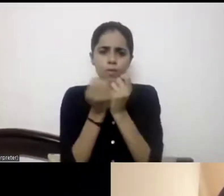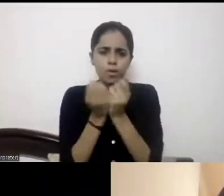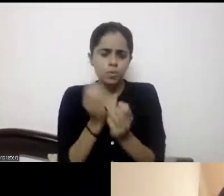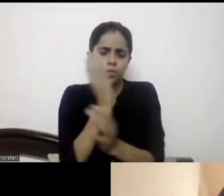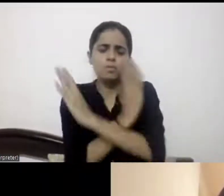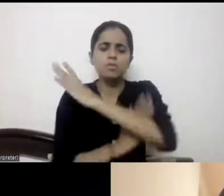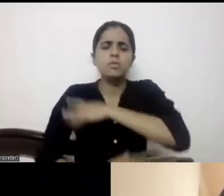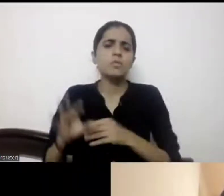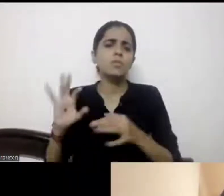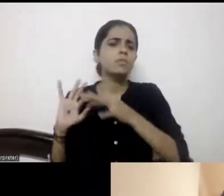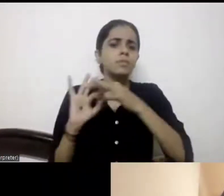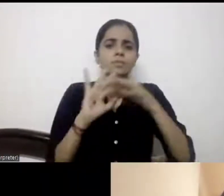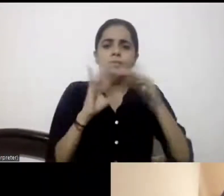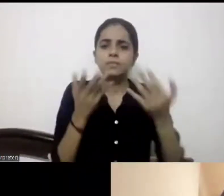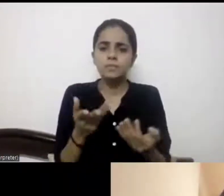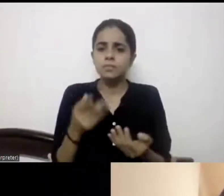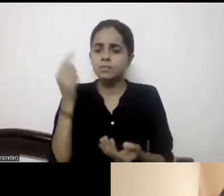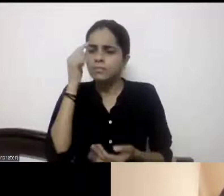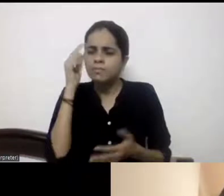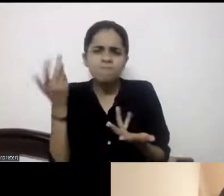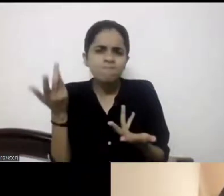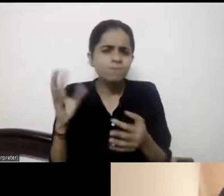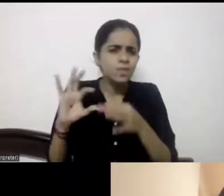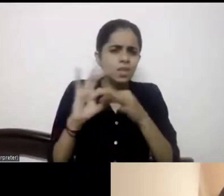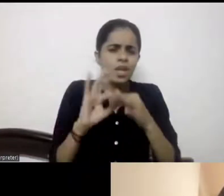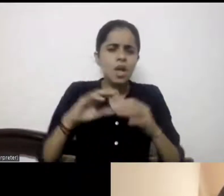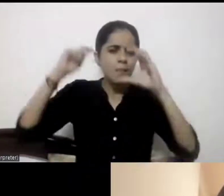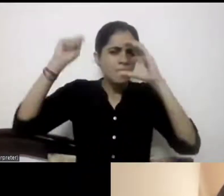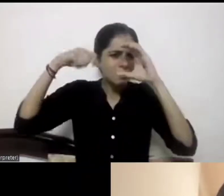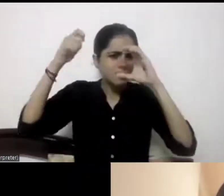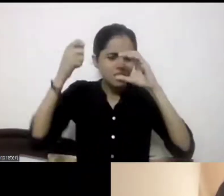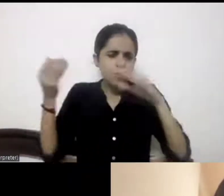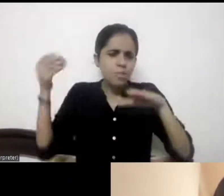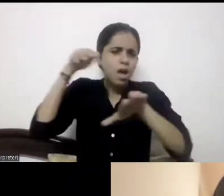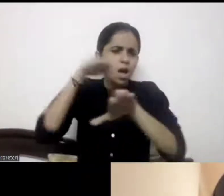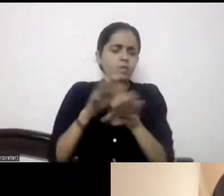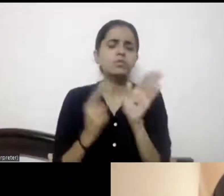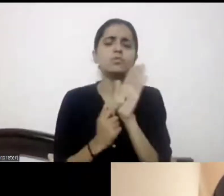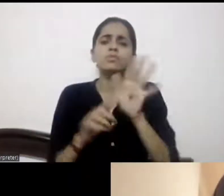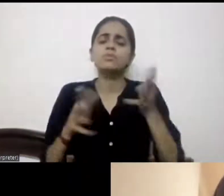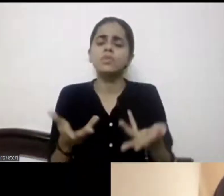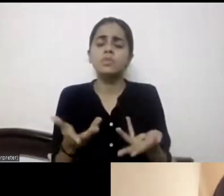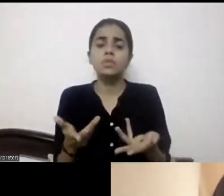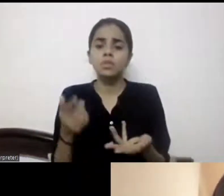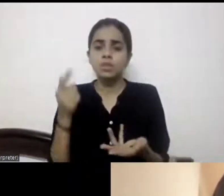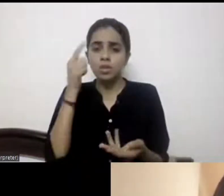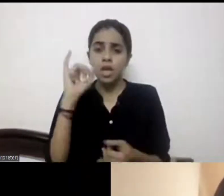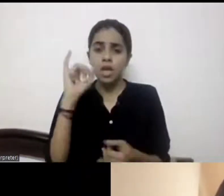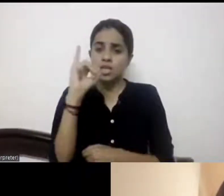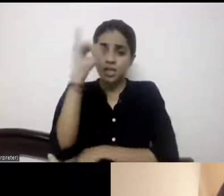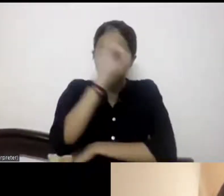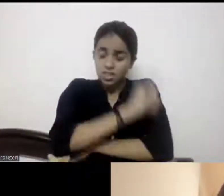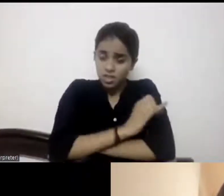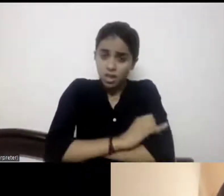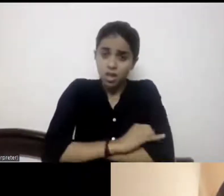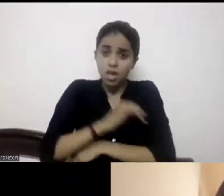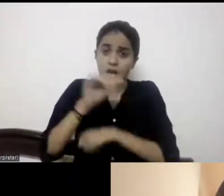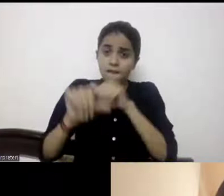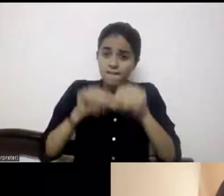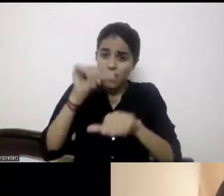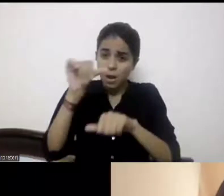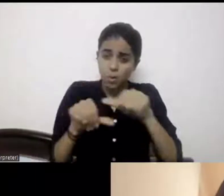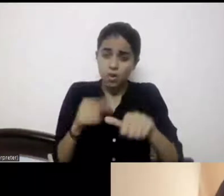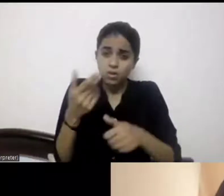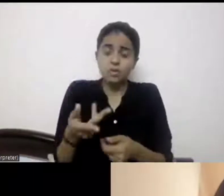disability and how cinema is representing it. It's a 6-day thing, it's a longish thing. So I